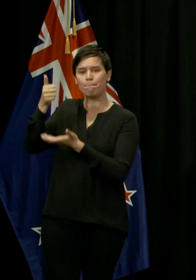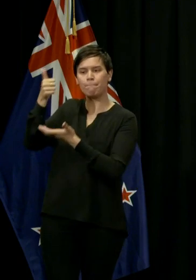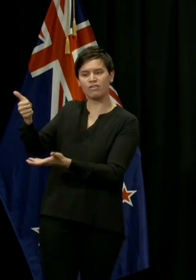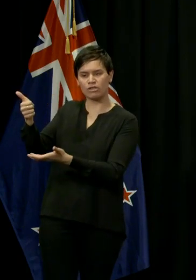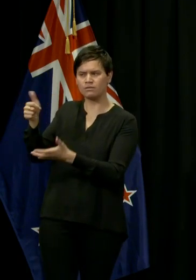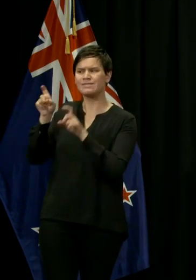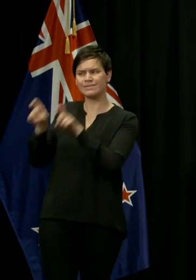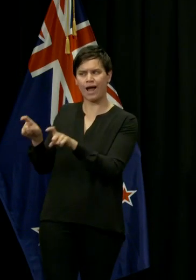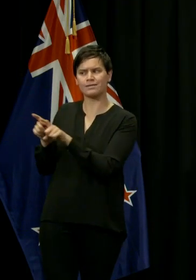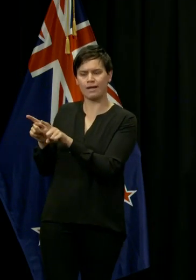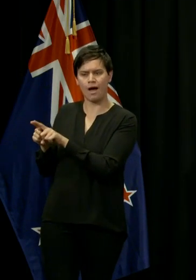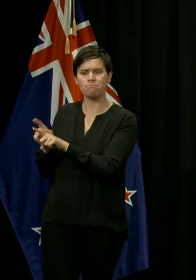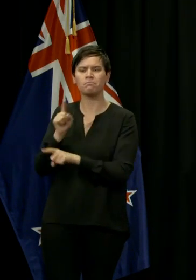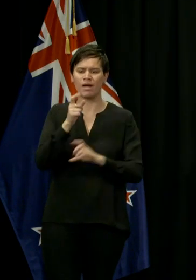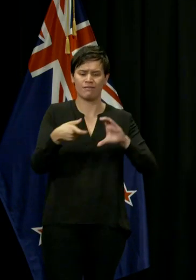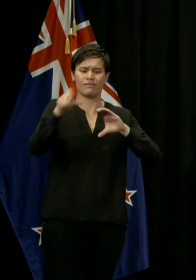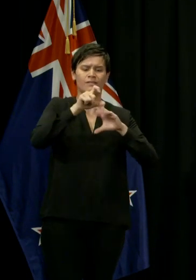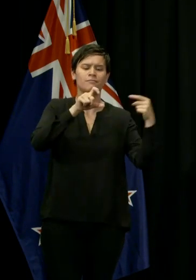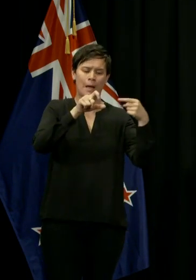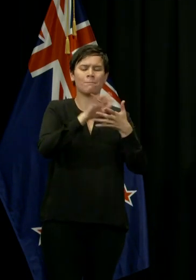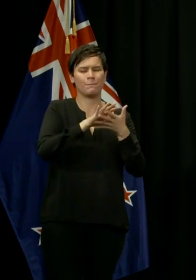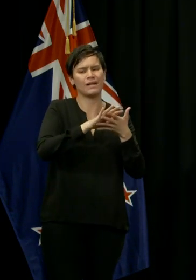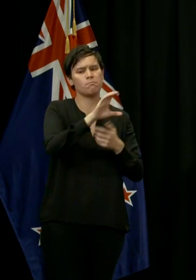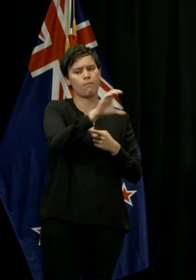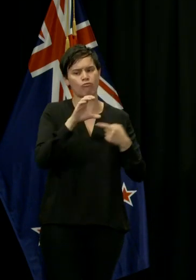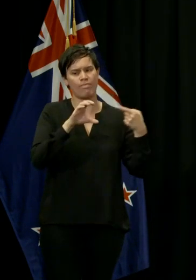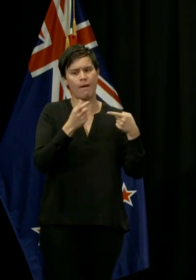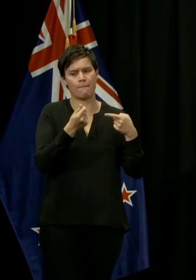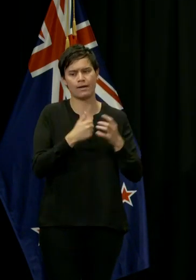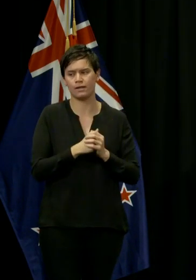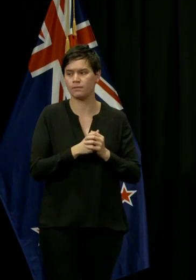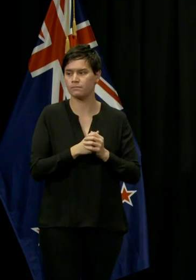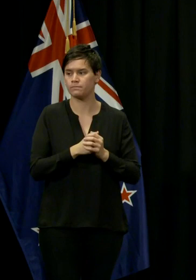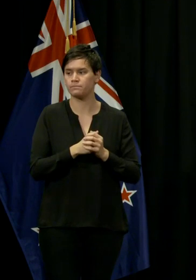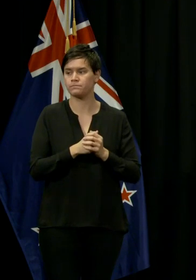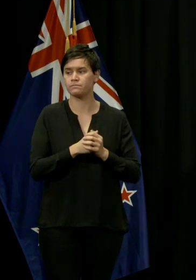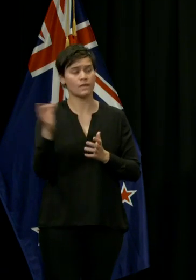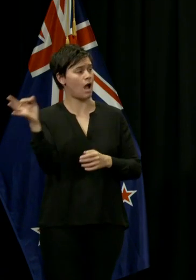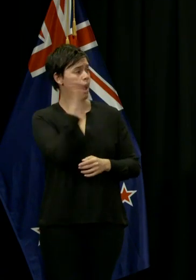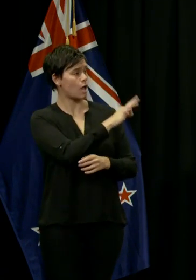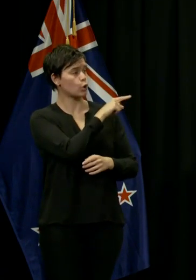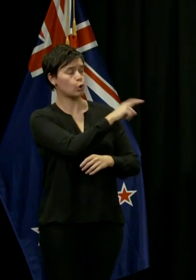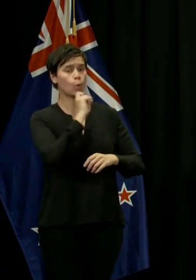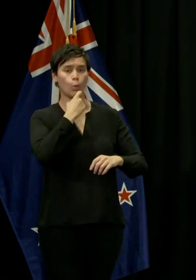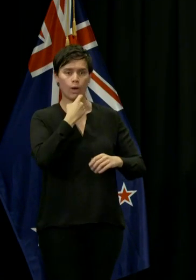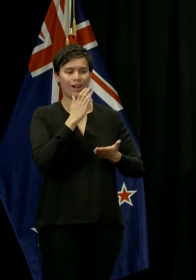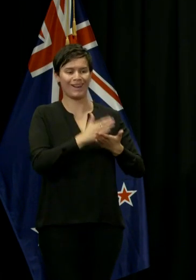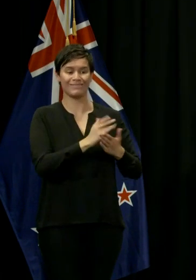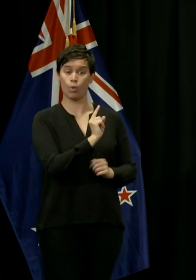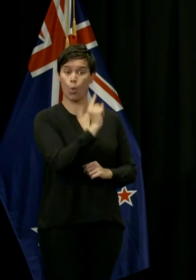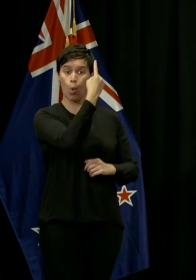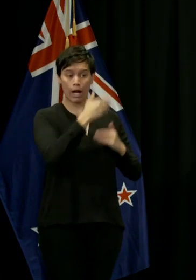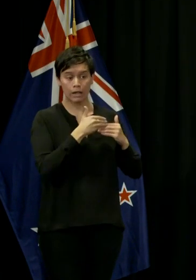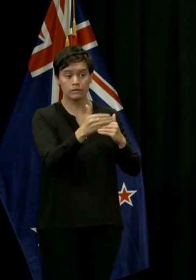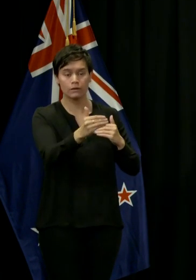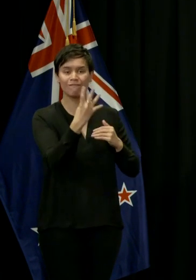to meet the needs of New Zealanders. Joe? Minister, will you be returning to Auckland to be based there, and will Parliament continue in any form over the